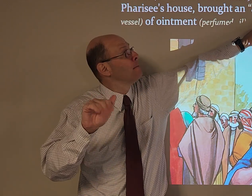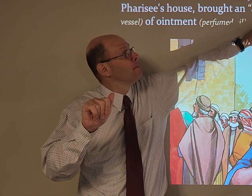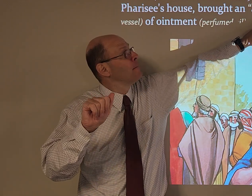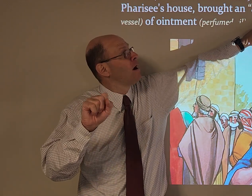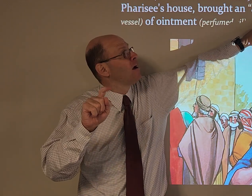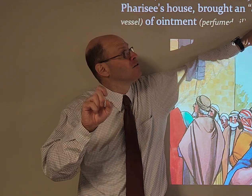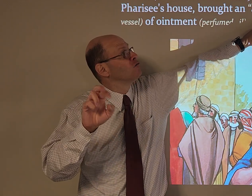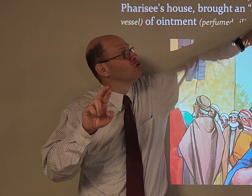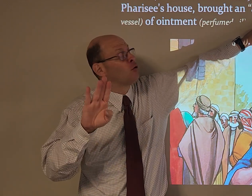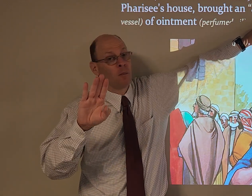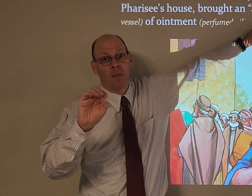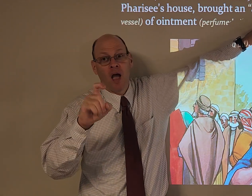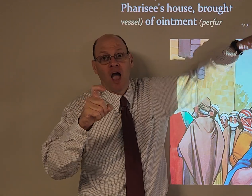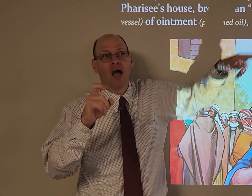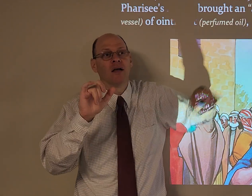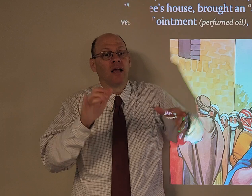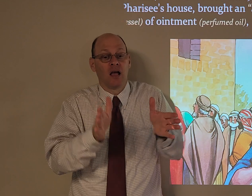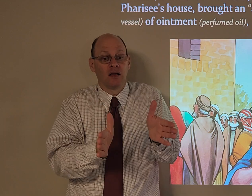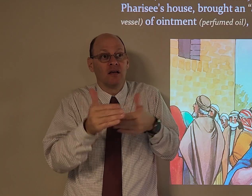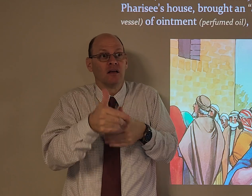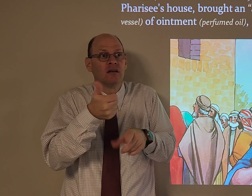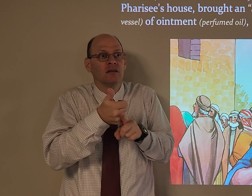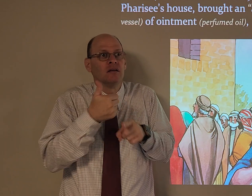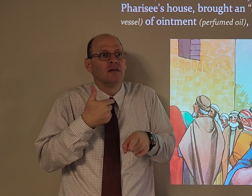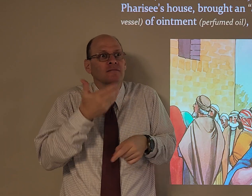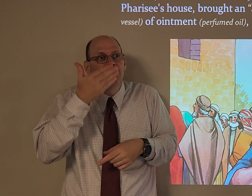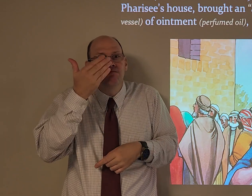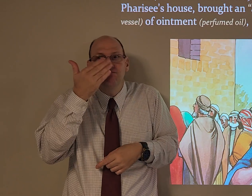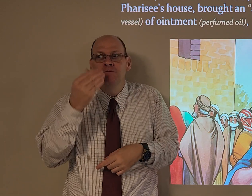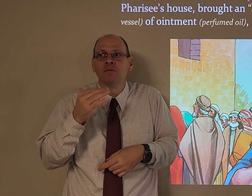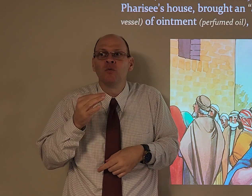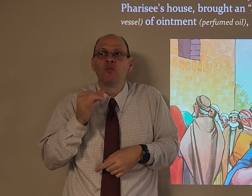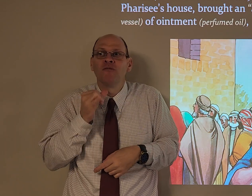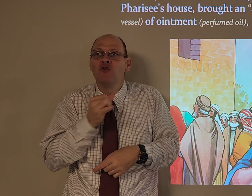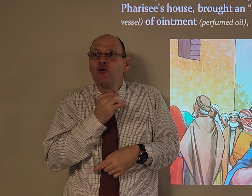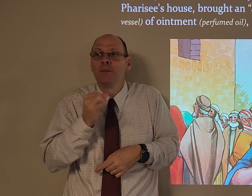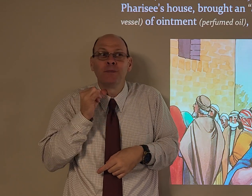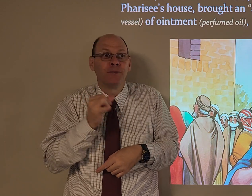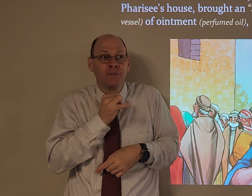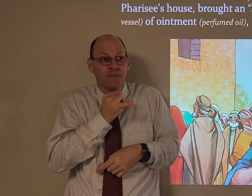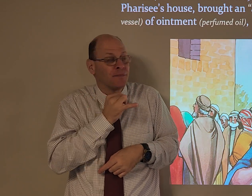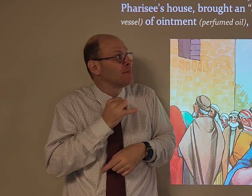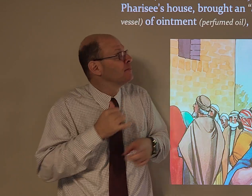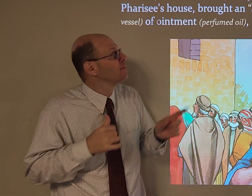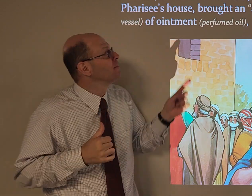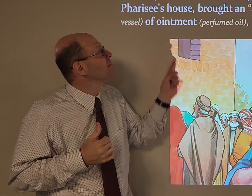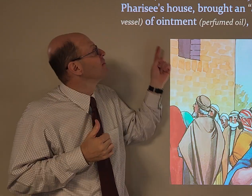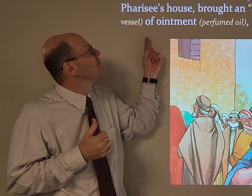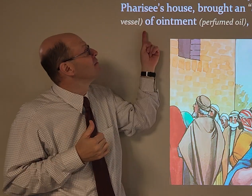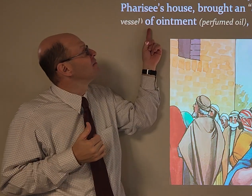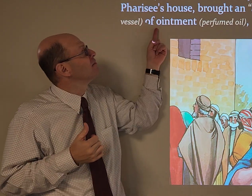So this woman, she was basically a harlot. They all knew her